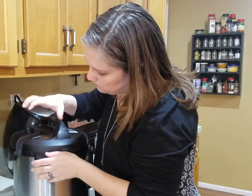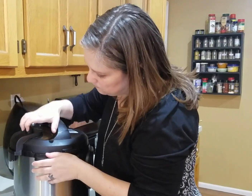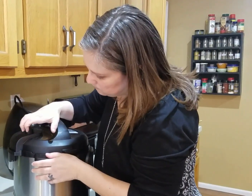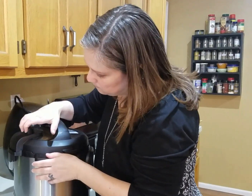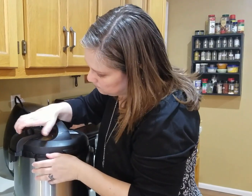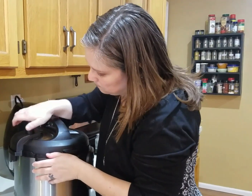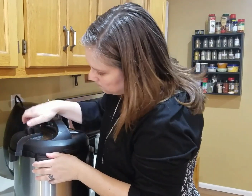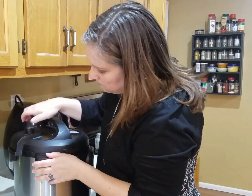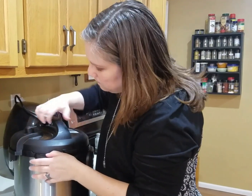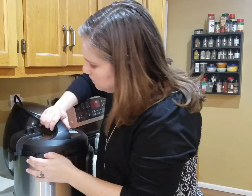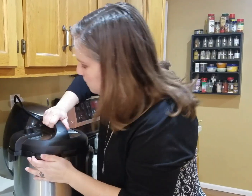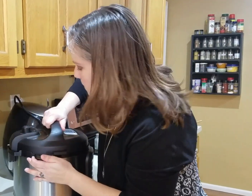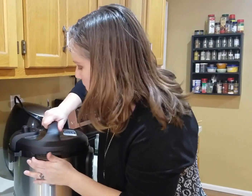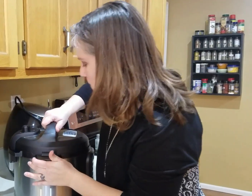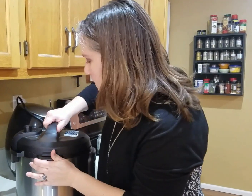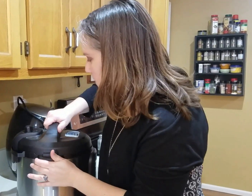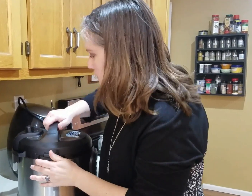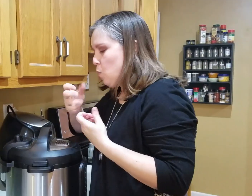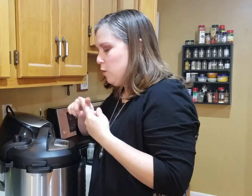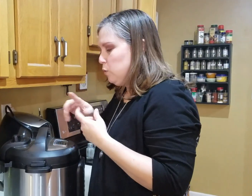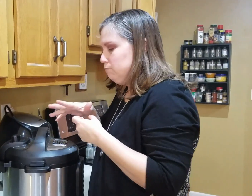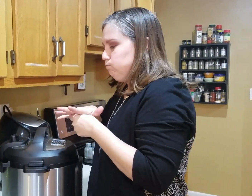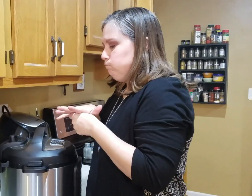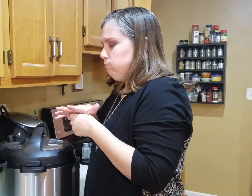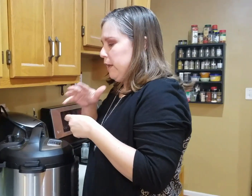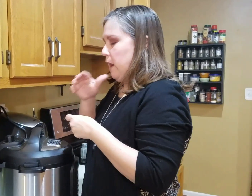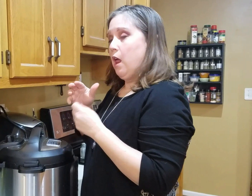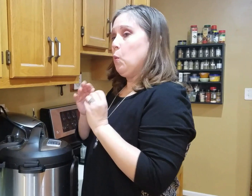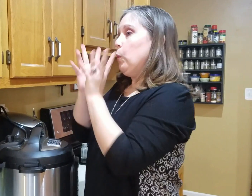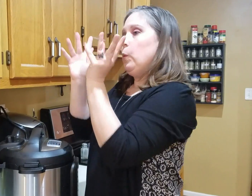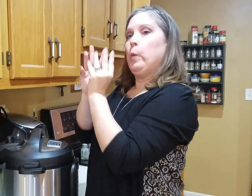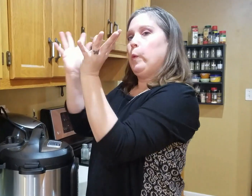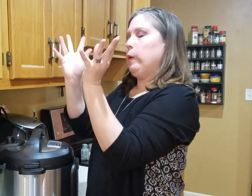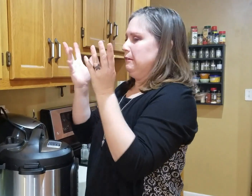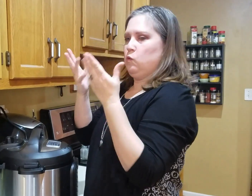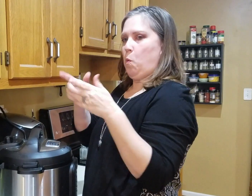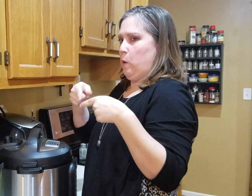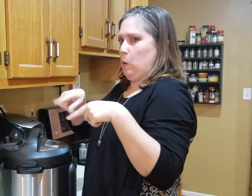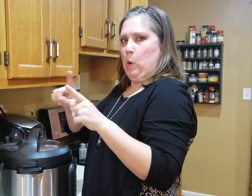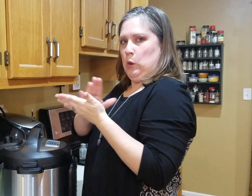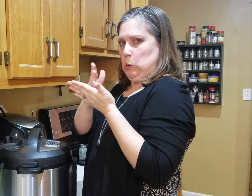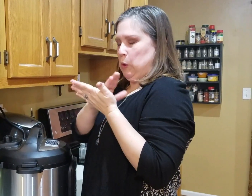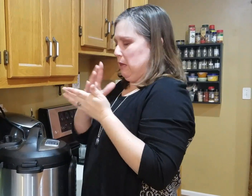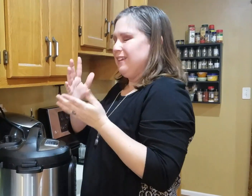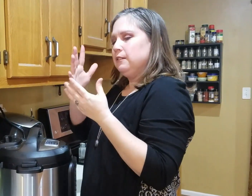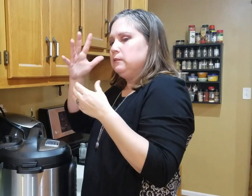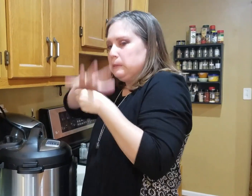it's important to get the lid into the right spot to engage the pressure lock. We want the pressure to build up inside the pot